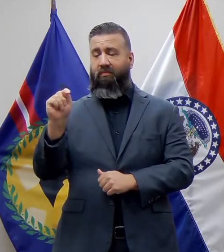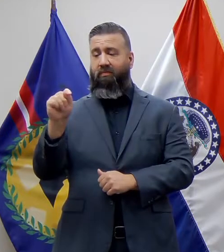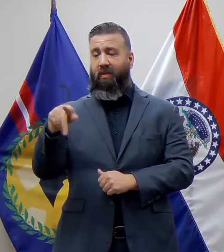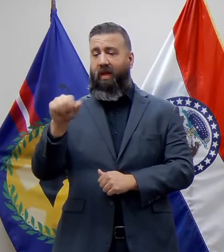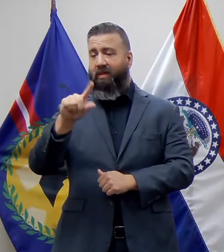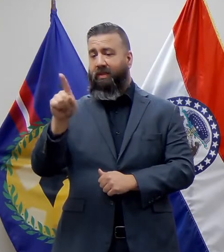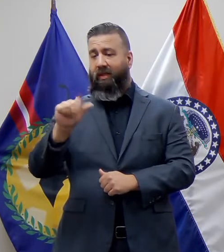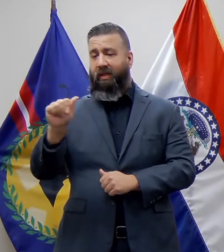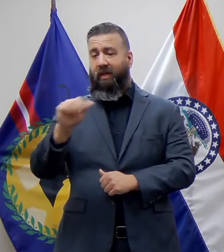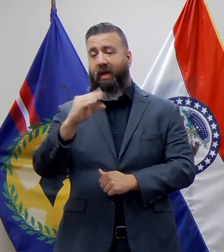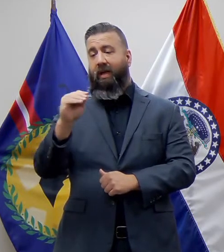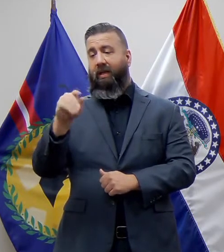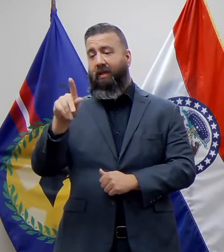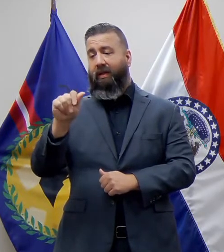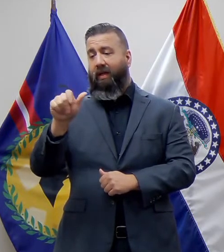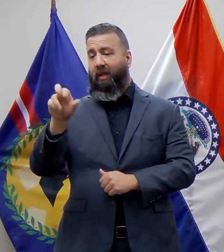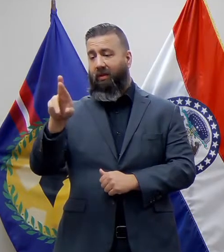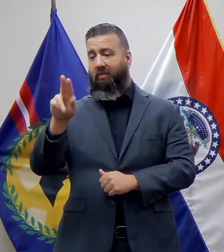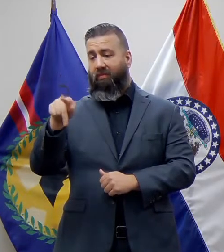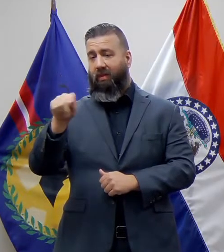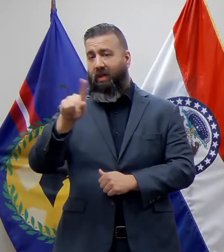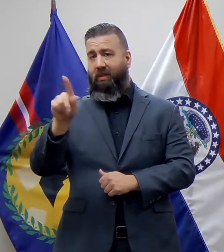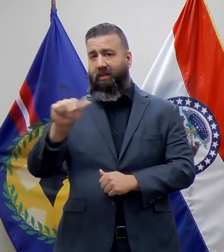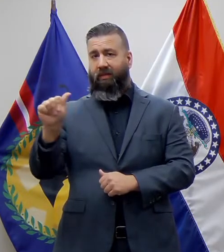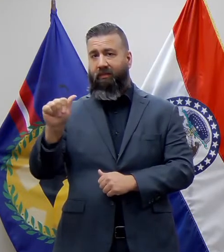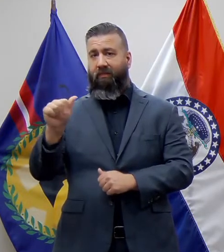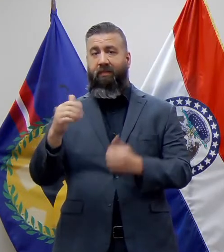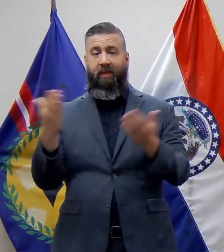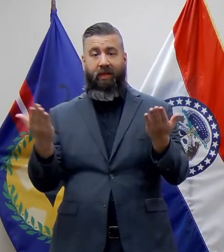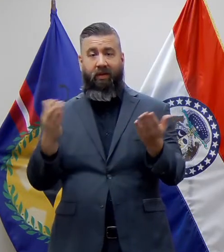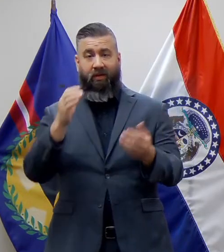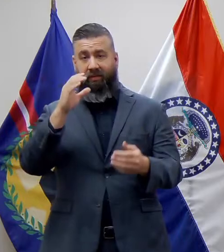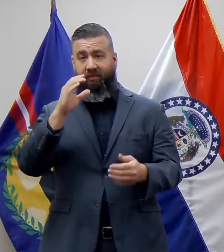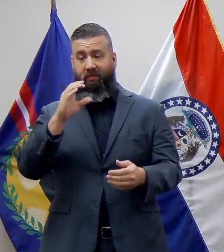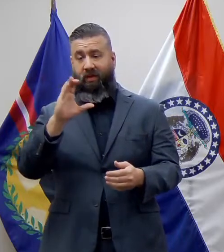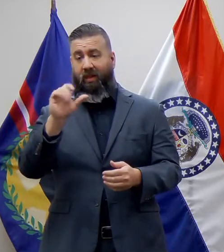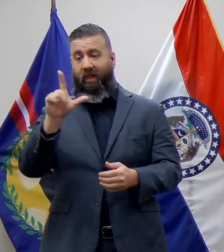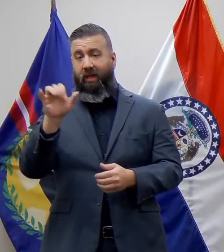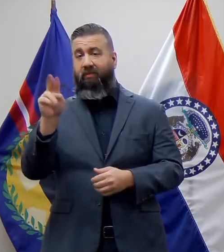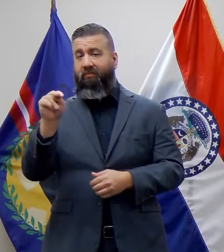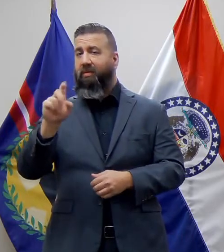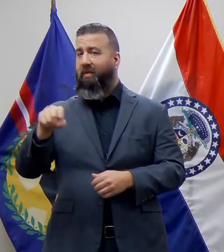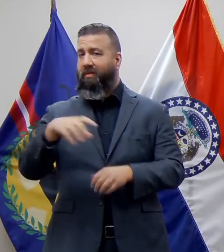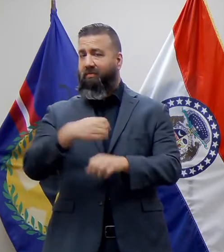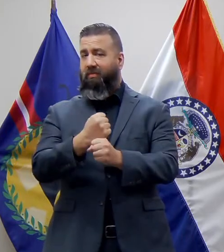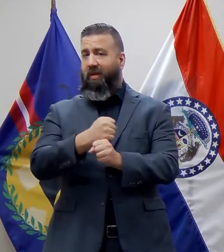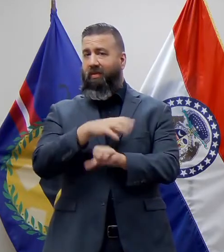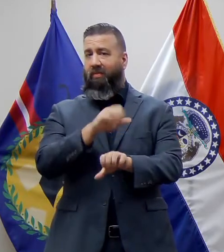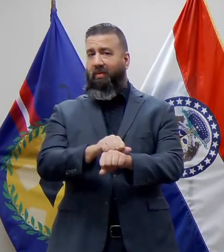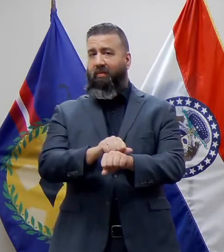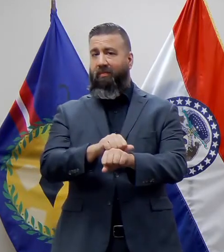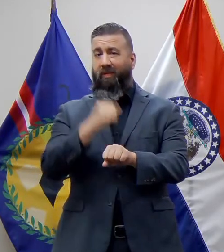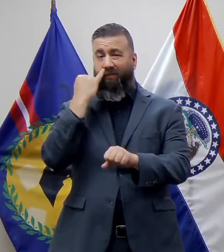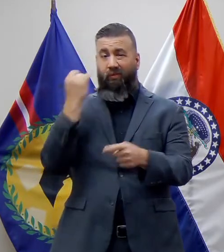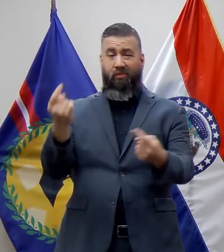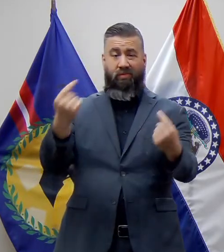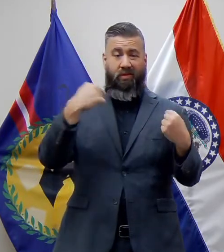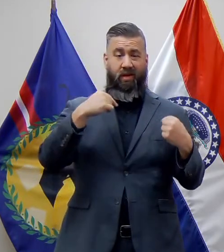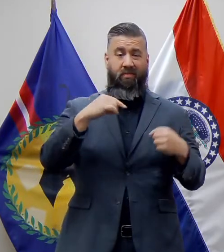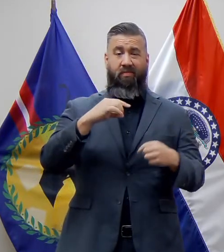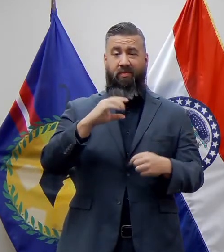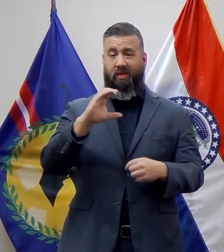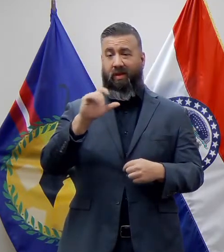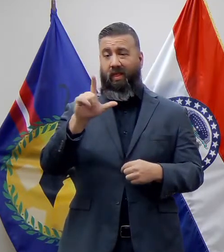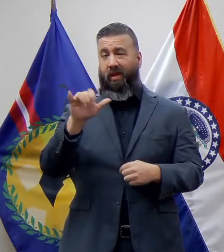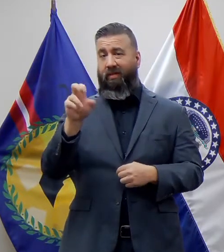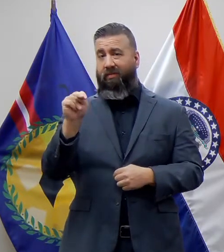seeking in-person services will be required to make an appointment. If a resident comes to Clayton and does not have an appointment, they'll